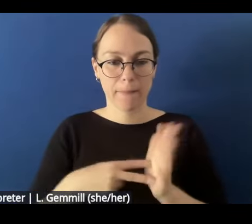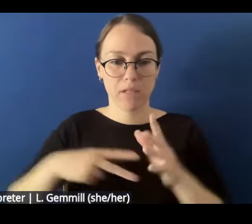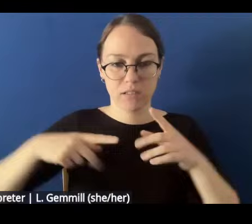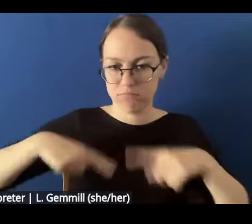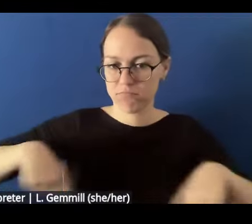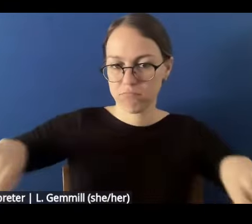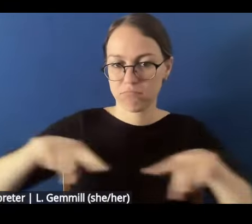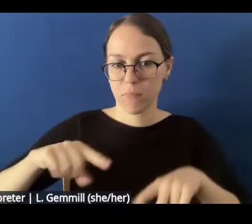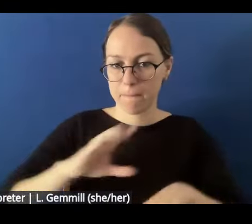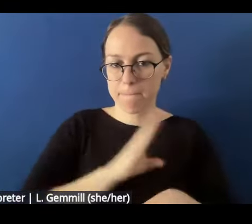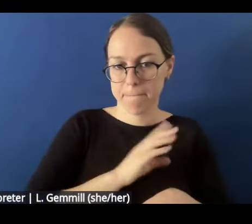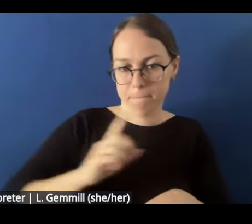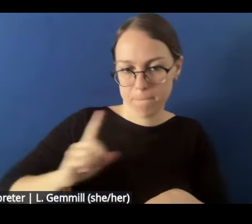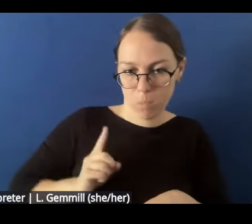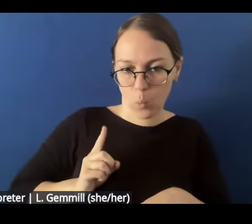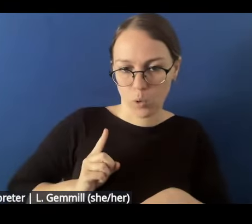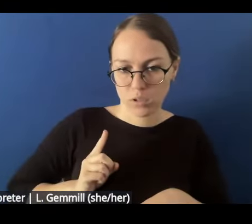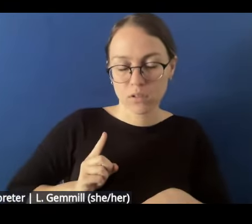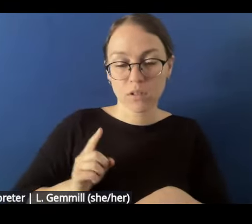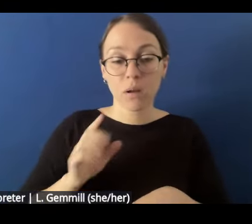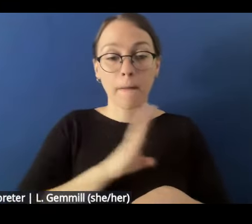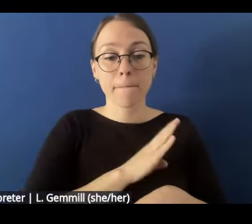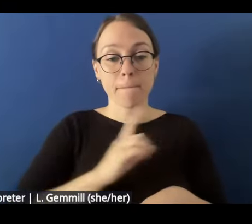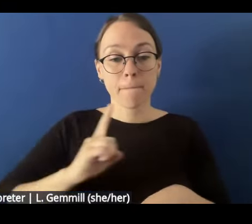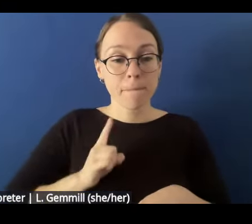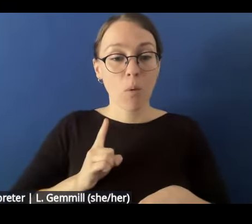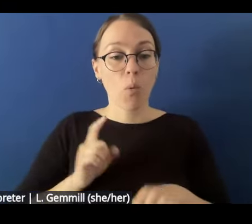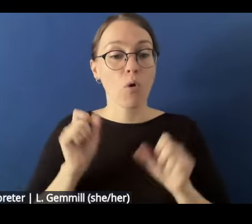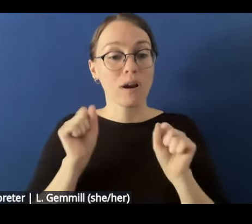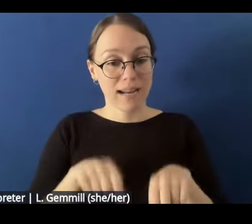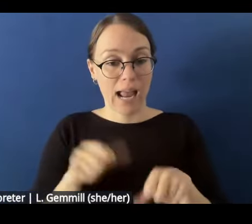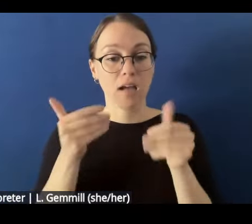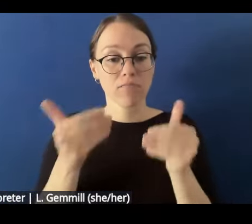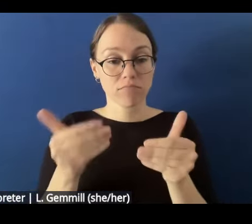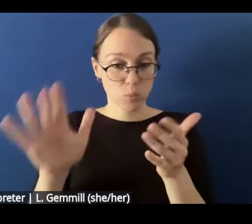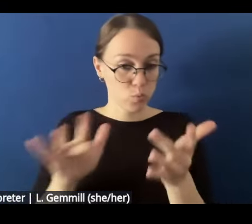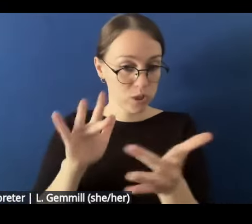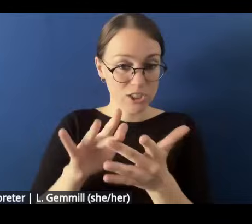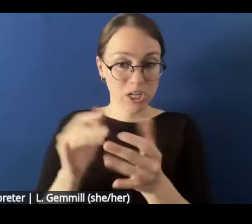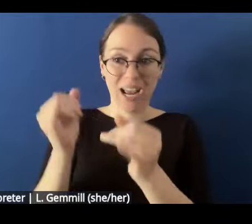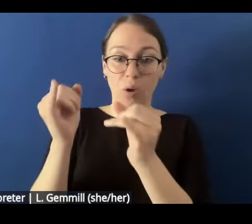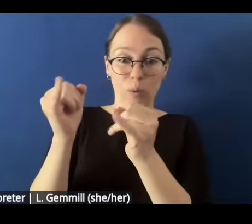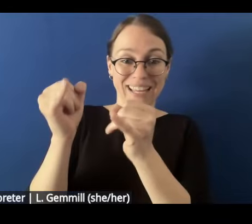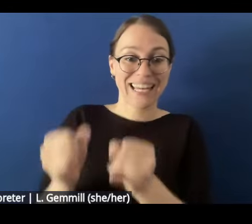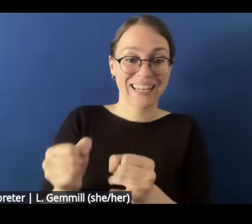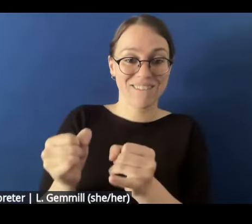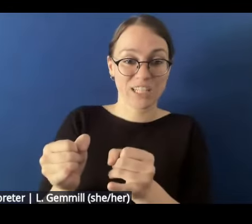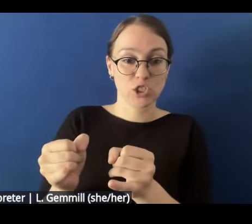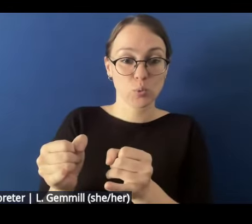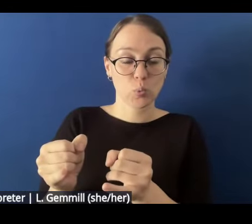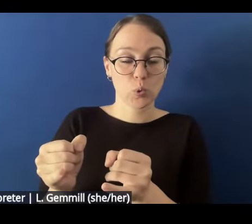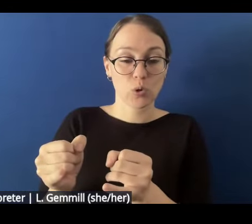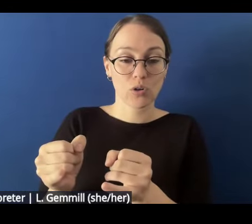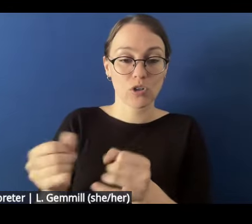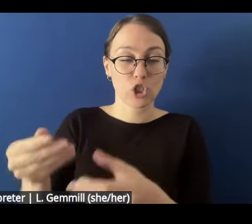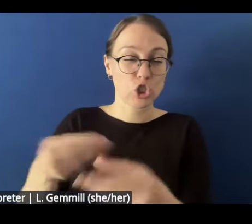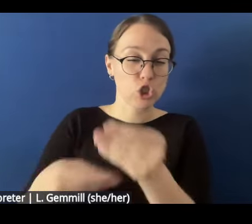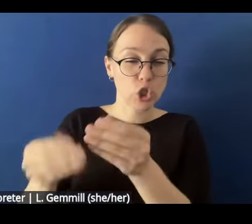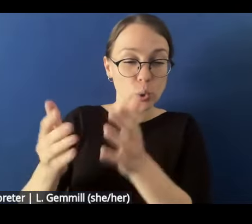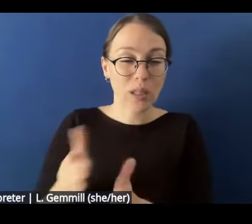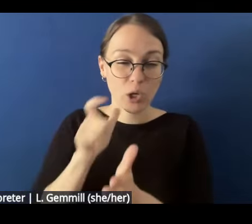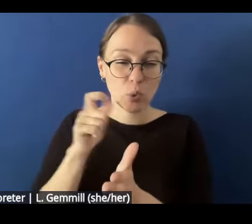clear. That the board may reach out to an individual circulator. We may do it in the sense like we did with Mr. West, where we reach out to an attorney